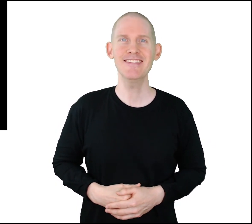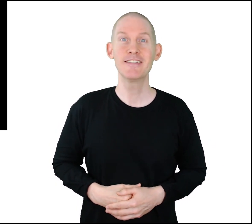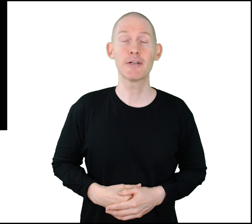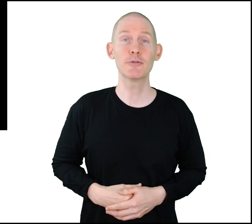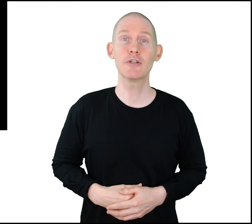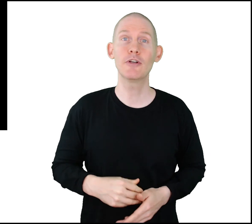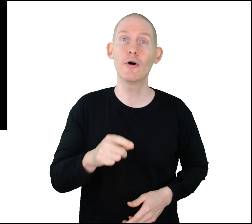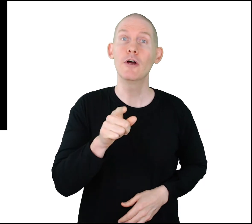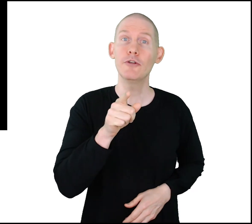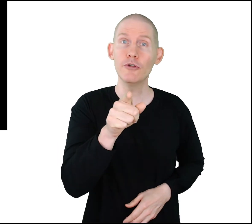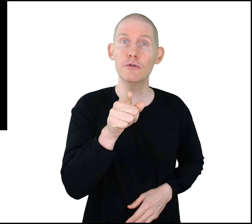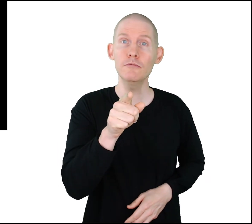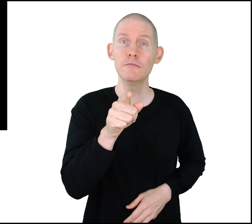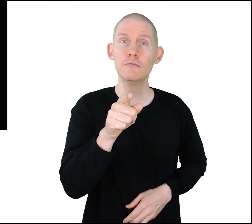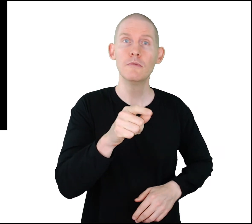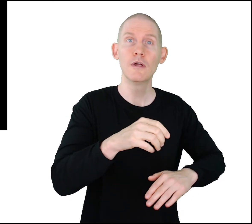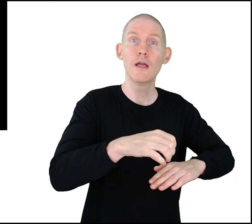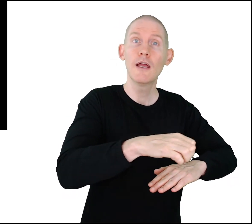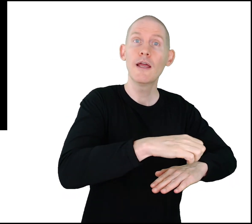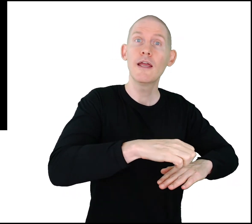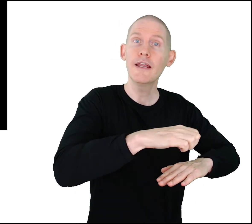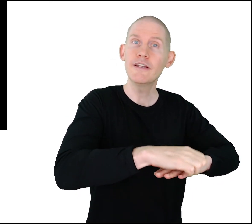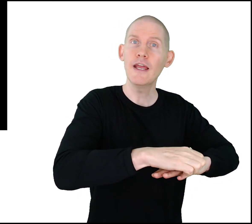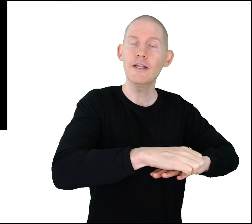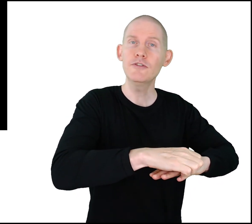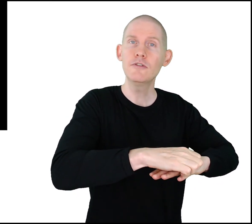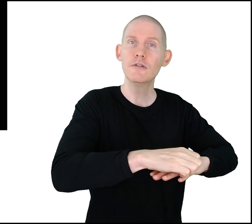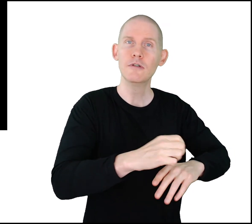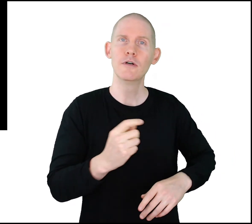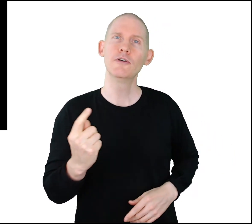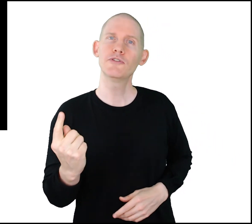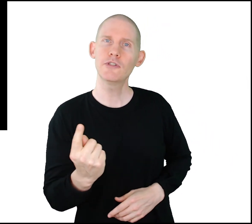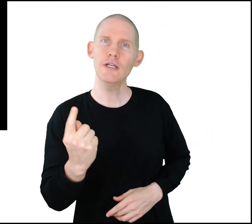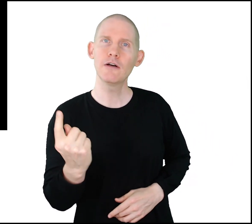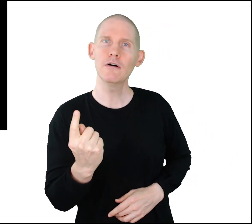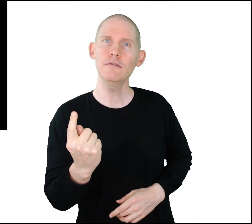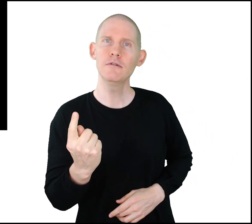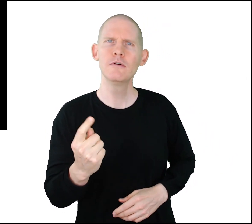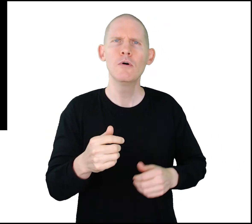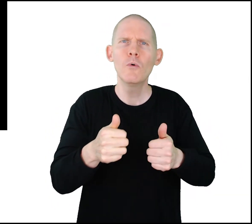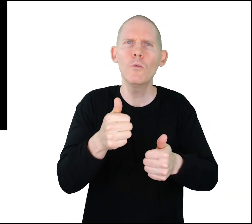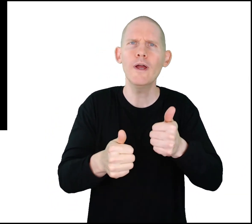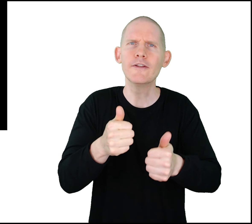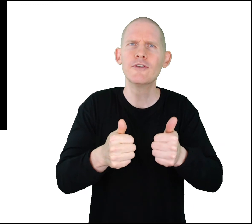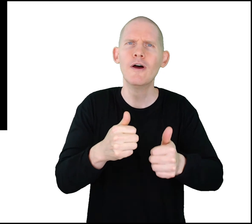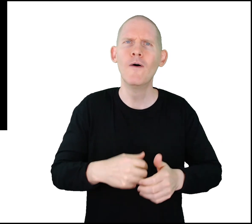So I'm just going to go you, engaged, single, which?